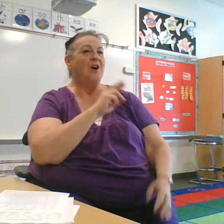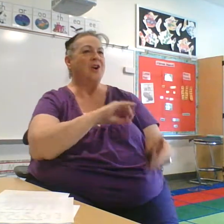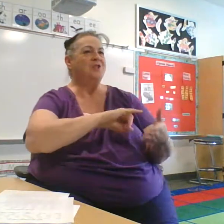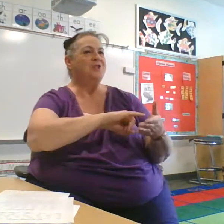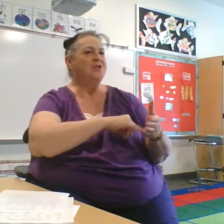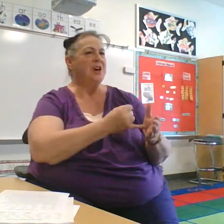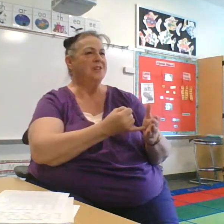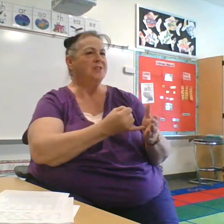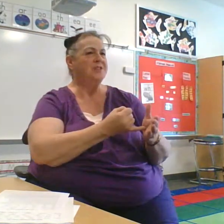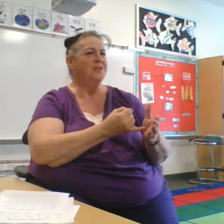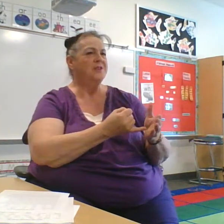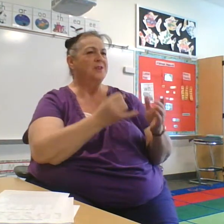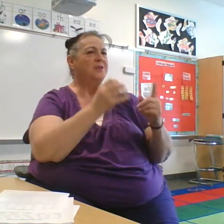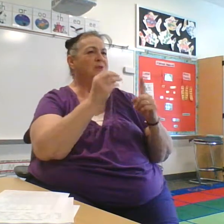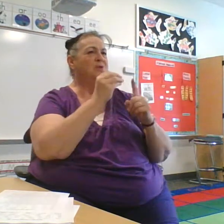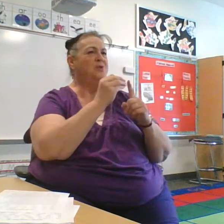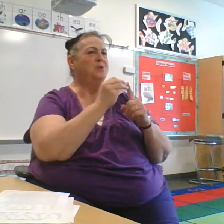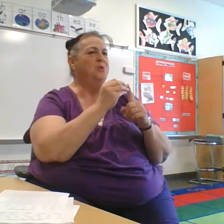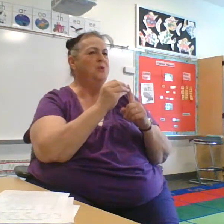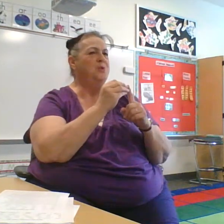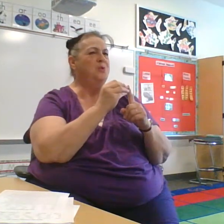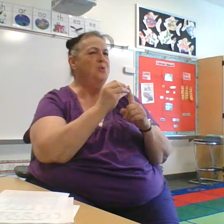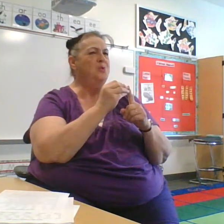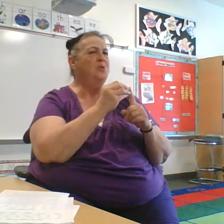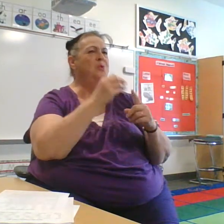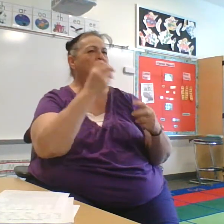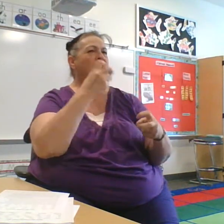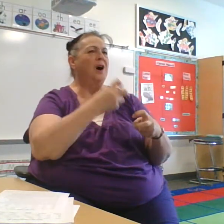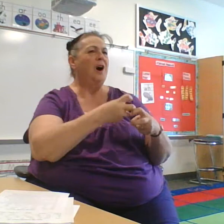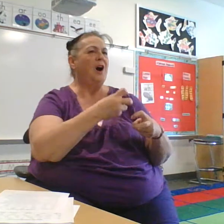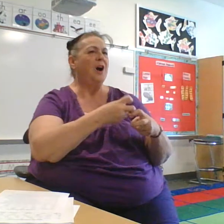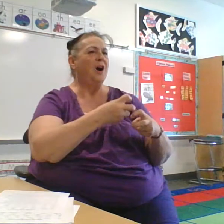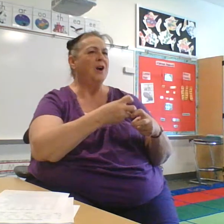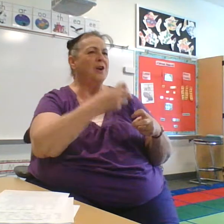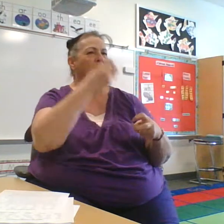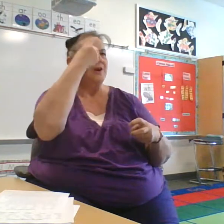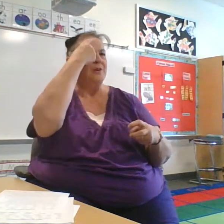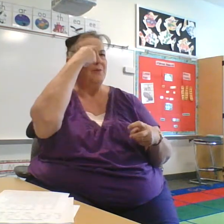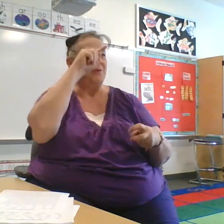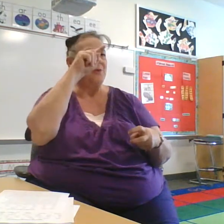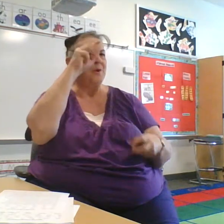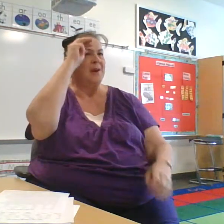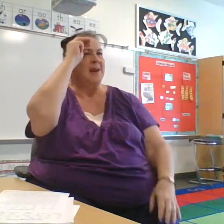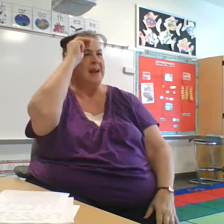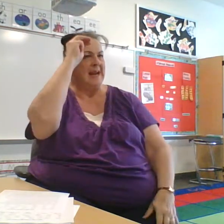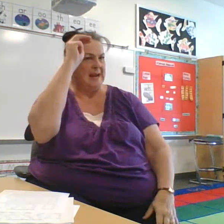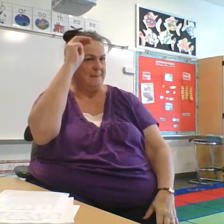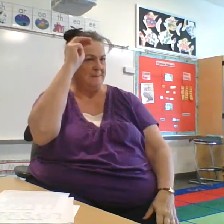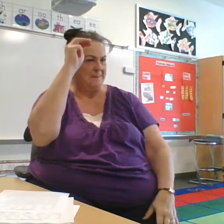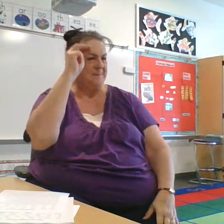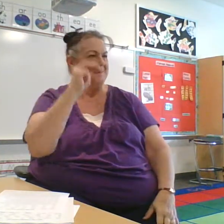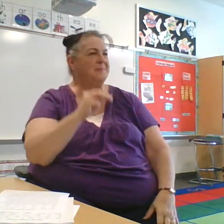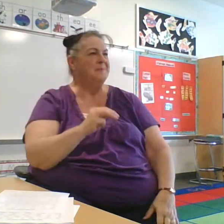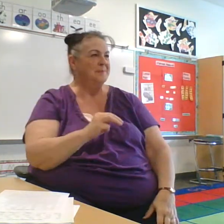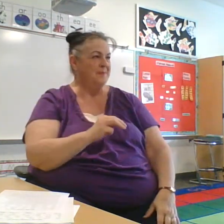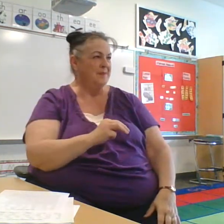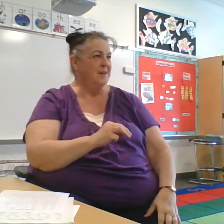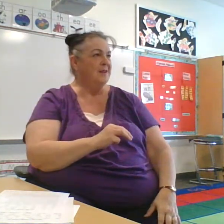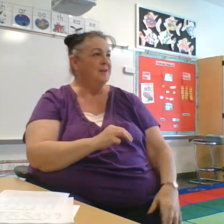are just too hard for him. Mhm.